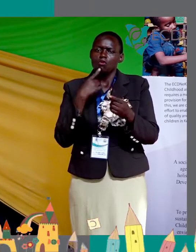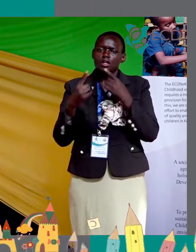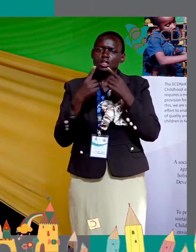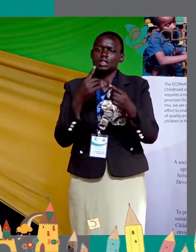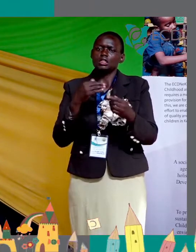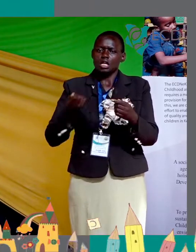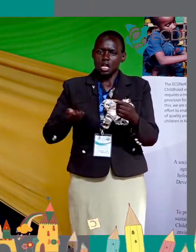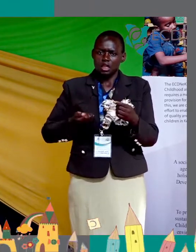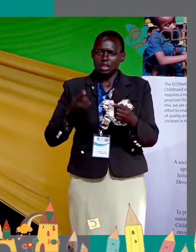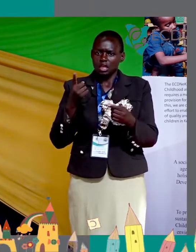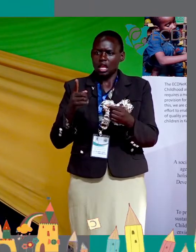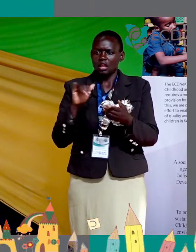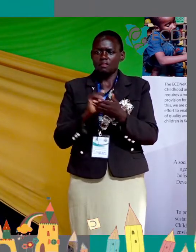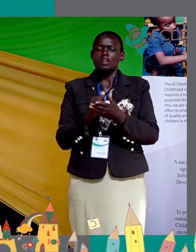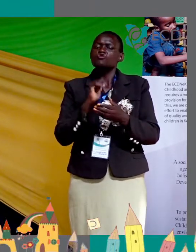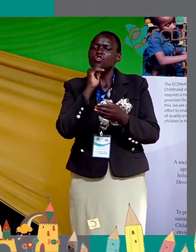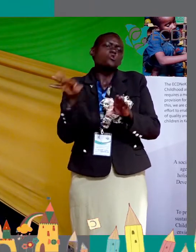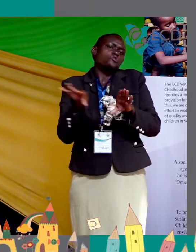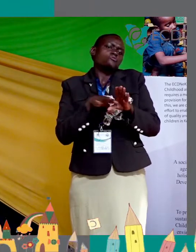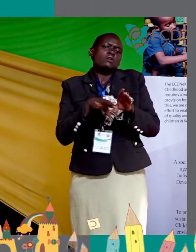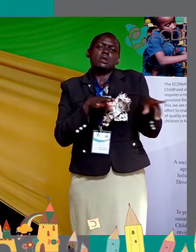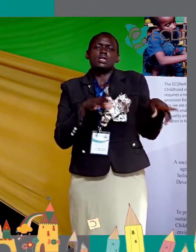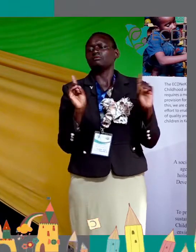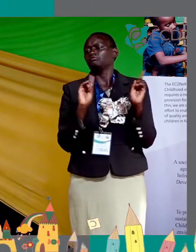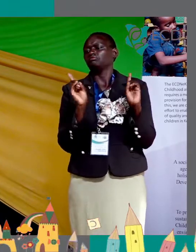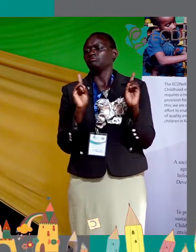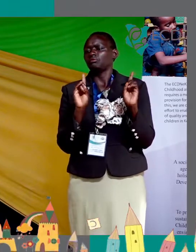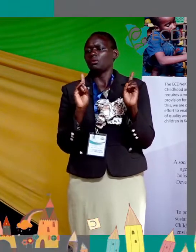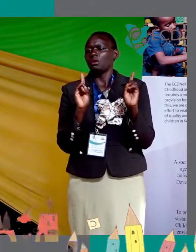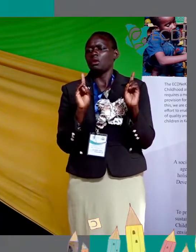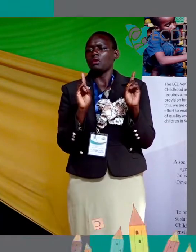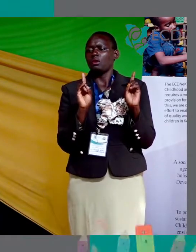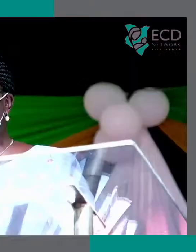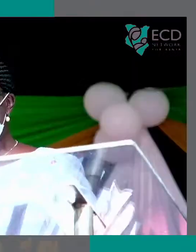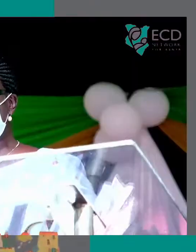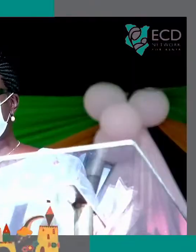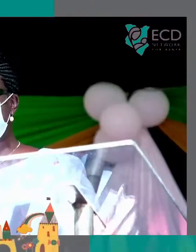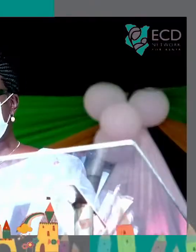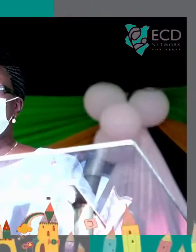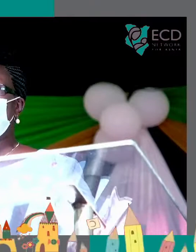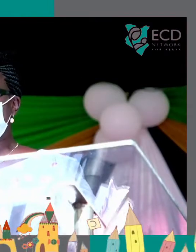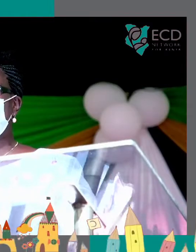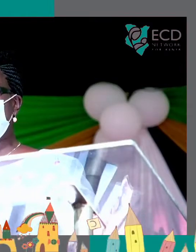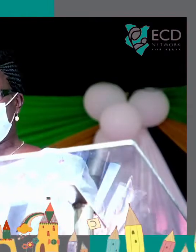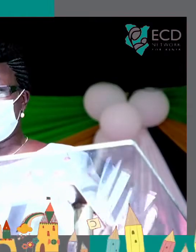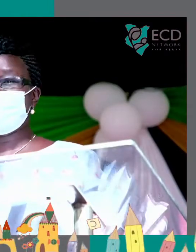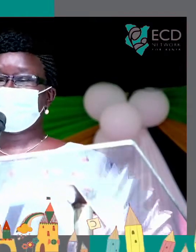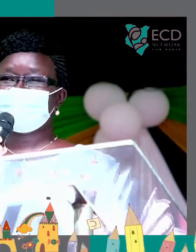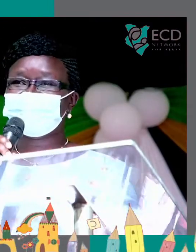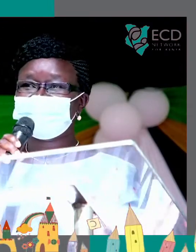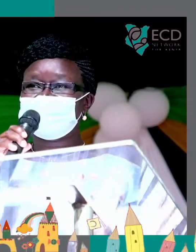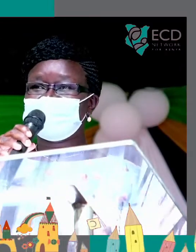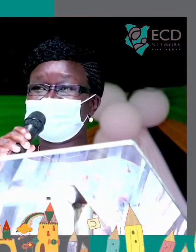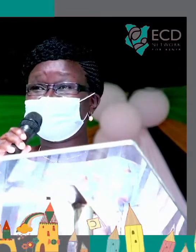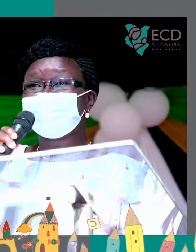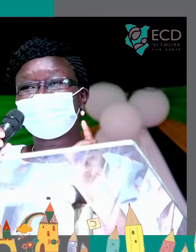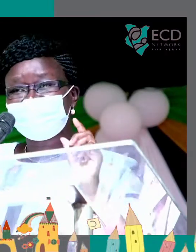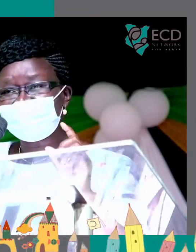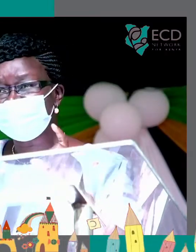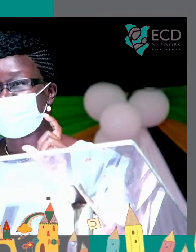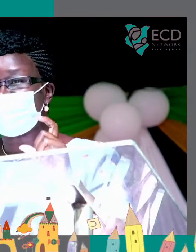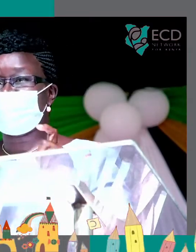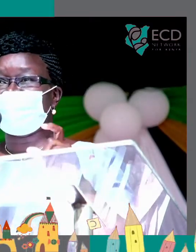her that now you don't belong in this household. You need to exit and get another place. And